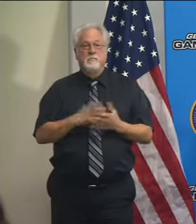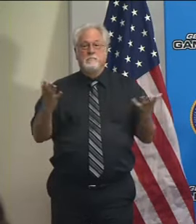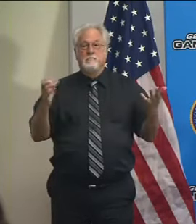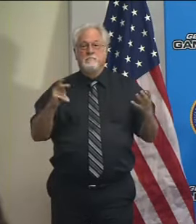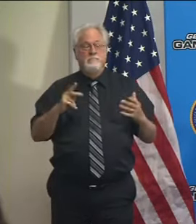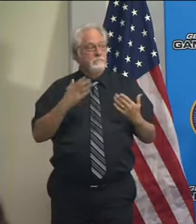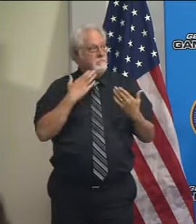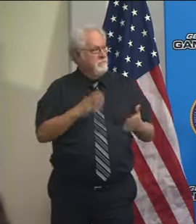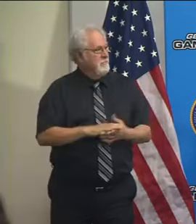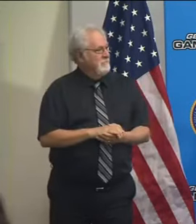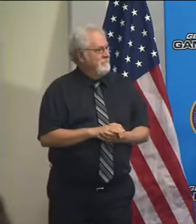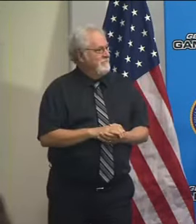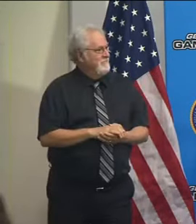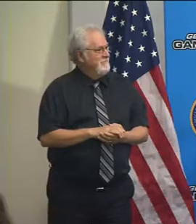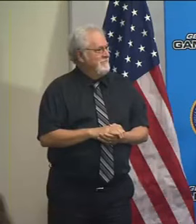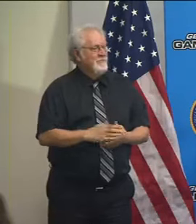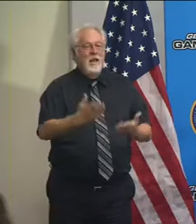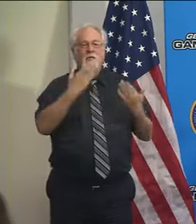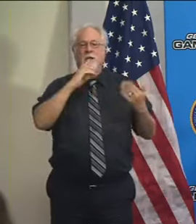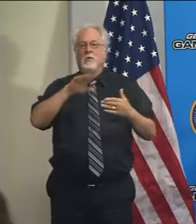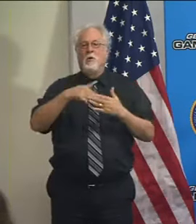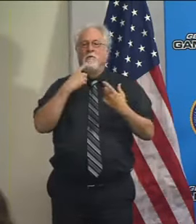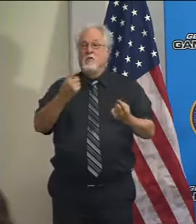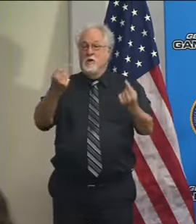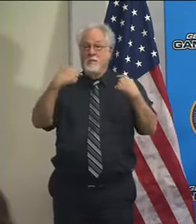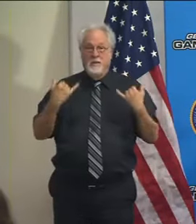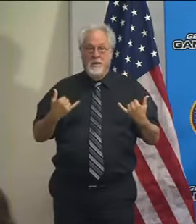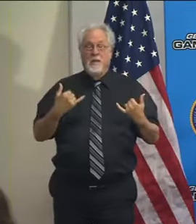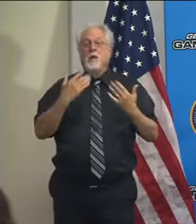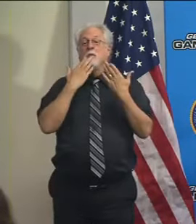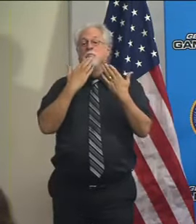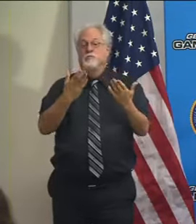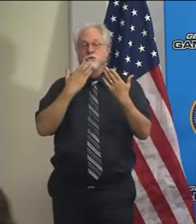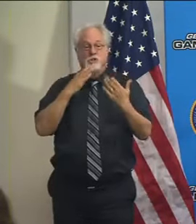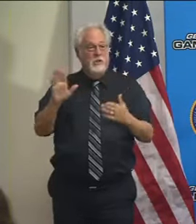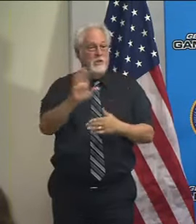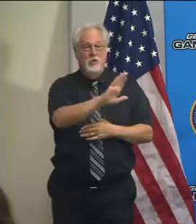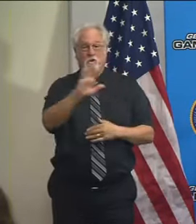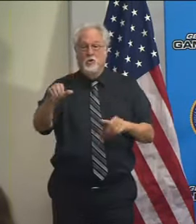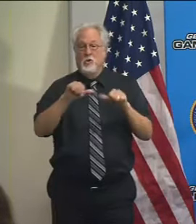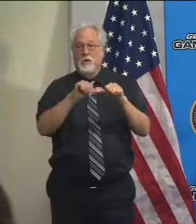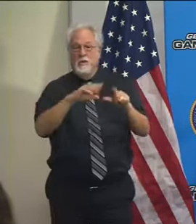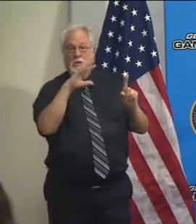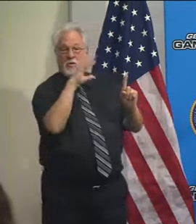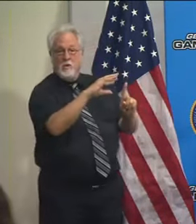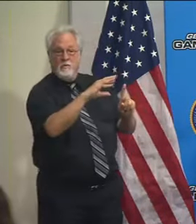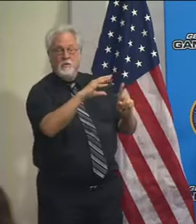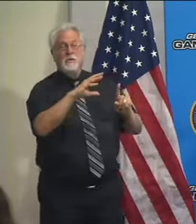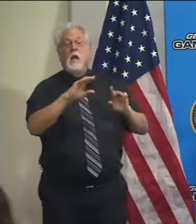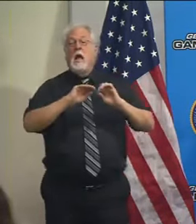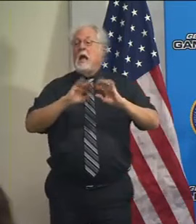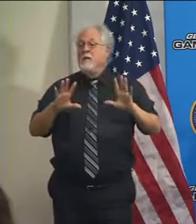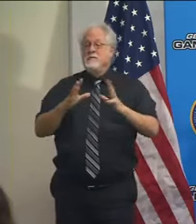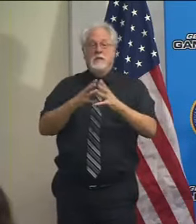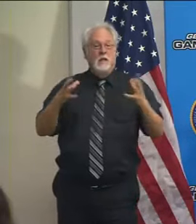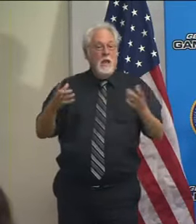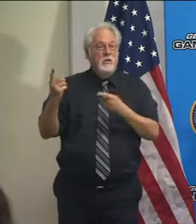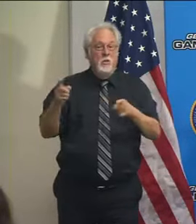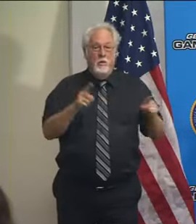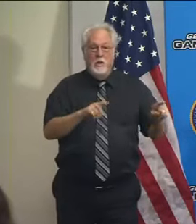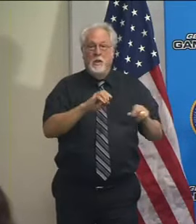okay. Look, thank you all for coming out today. We really appreciate your continued coverage. Obviously, a lot going